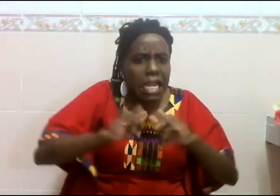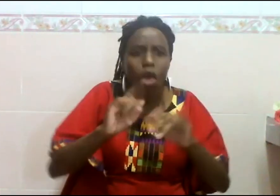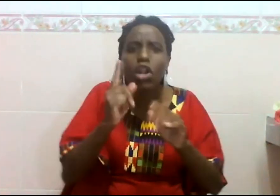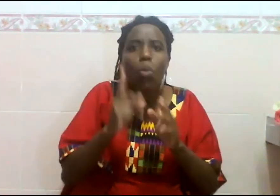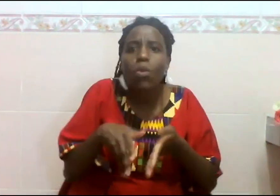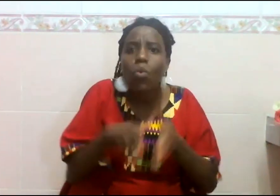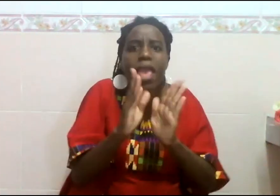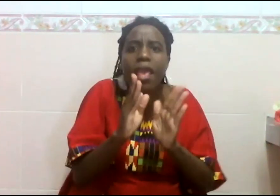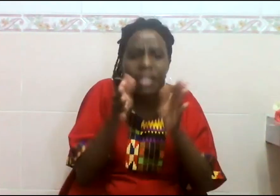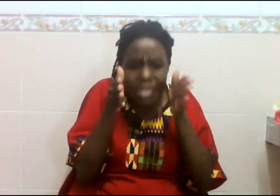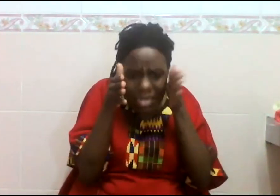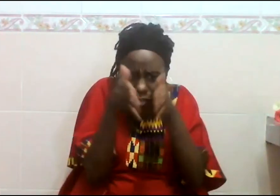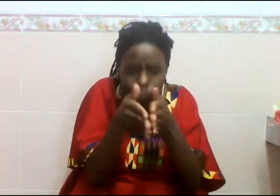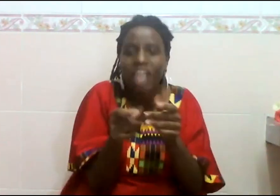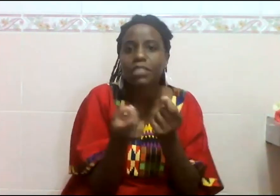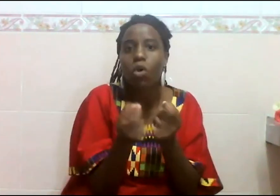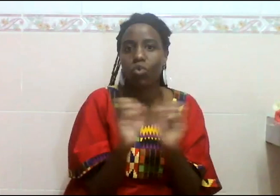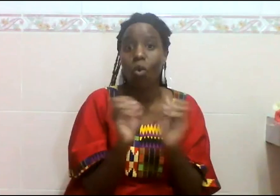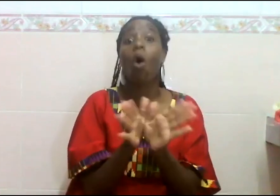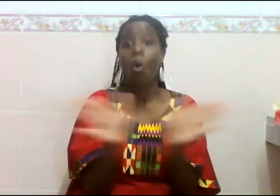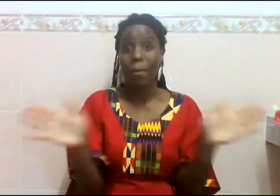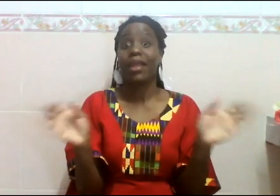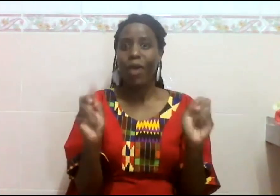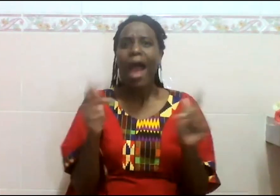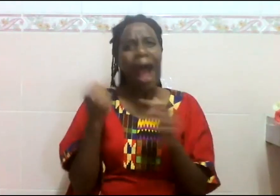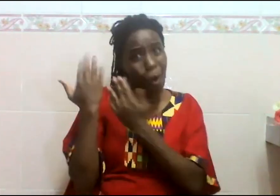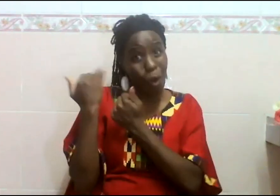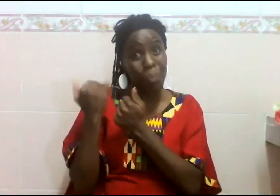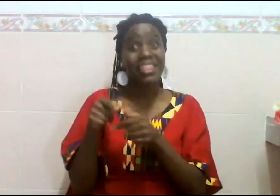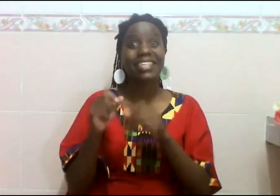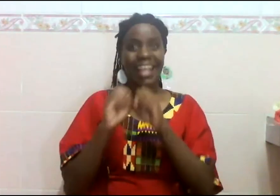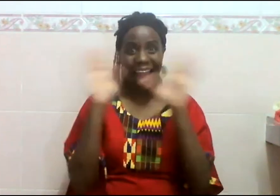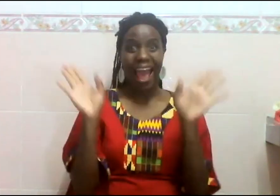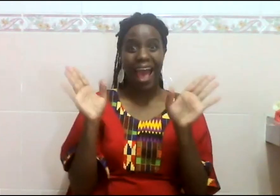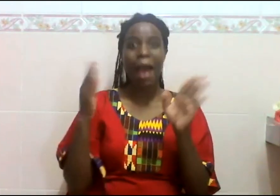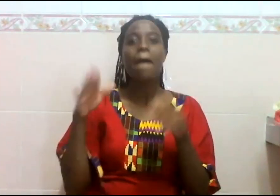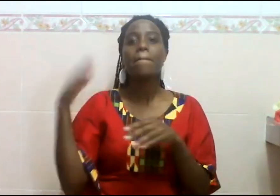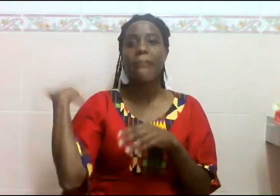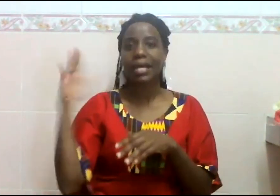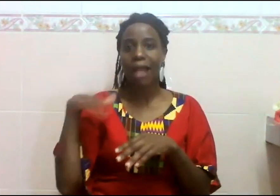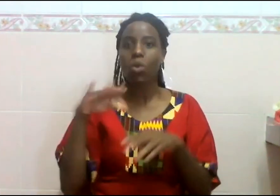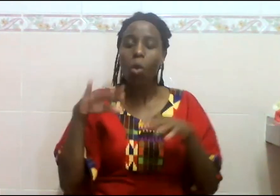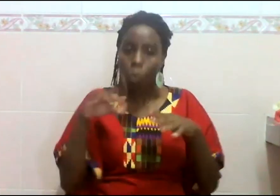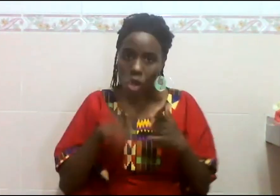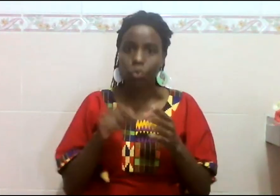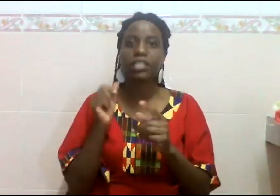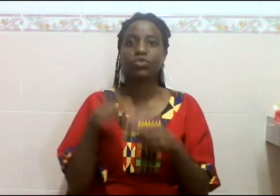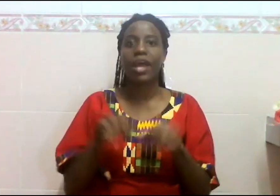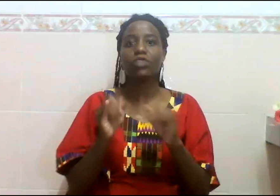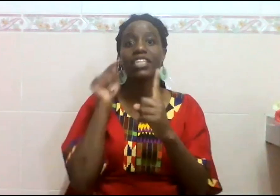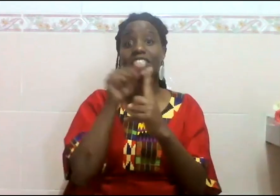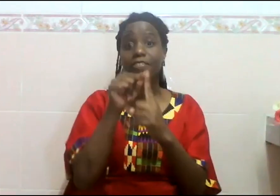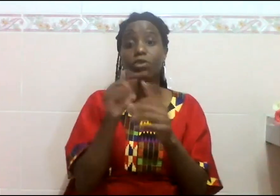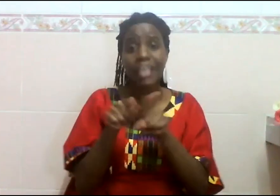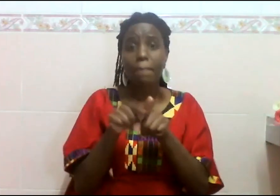dynamics. You know, I hope that's enough of a background to why we did this paper and what we were trying to achieve from it. And I do encourage people